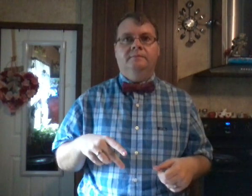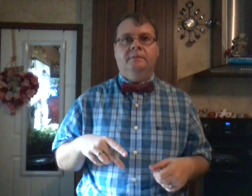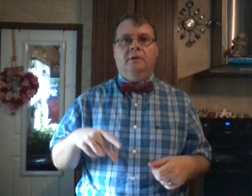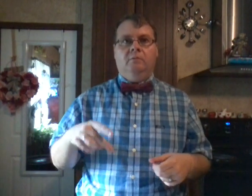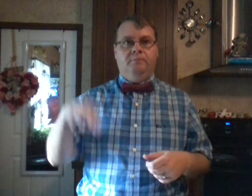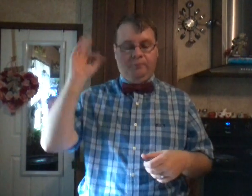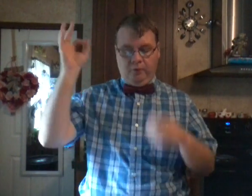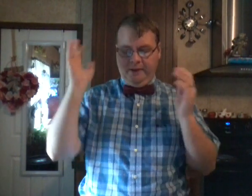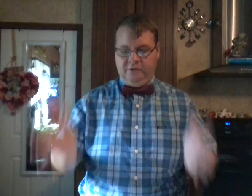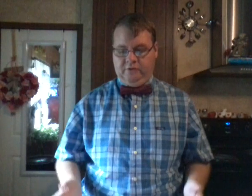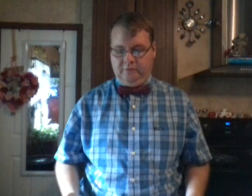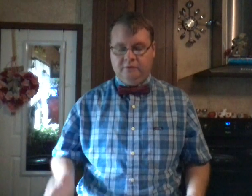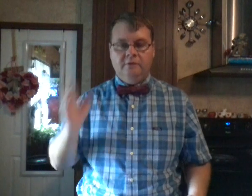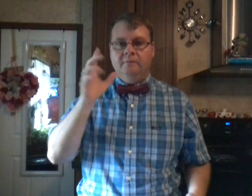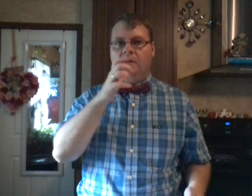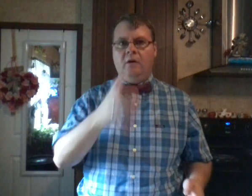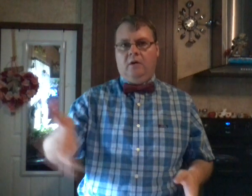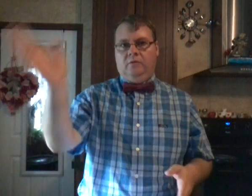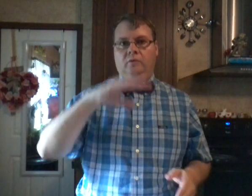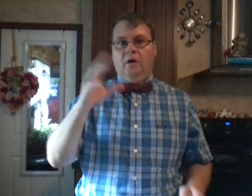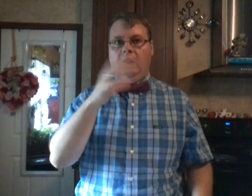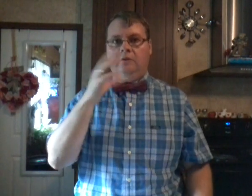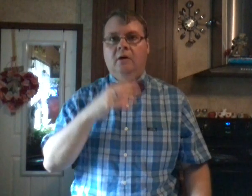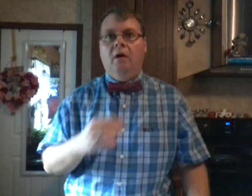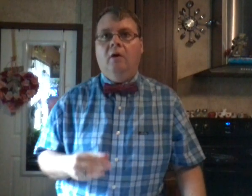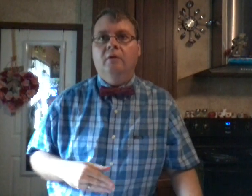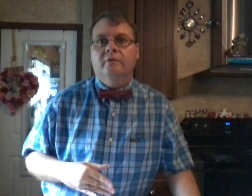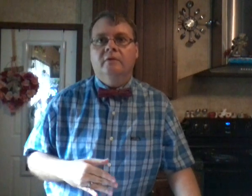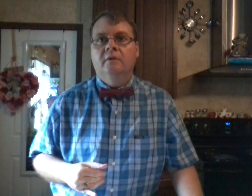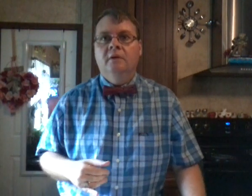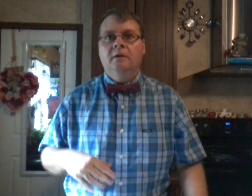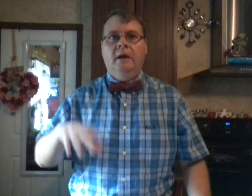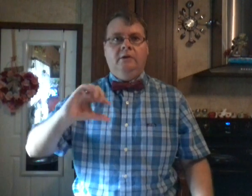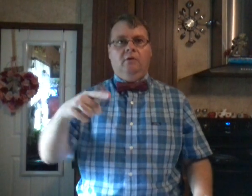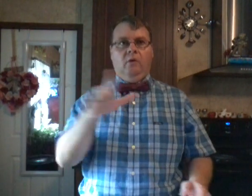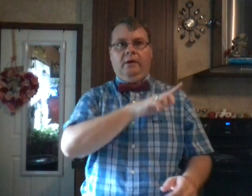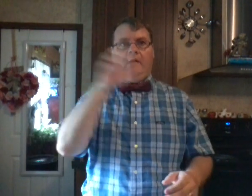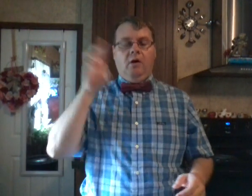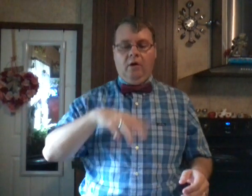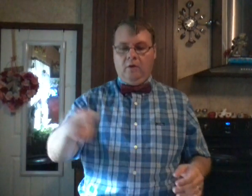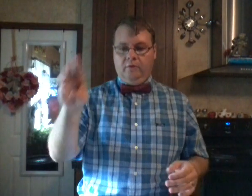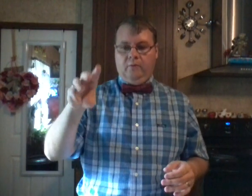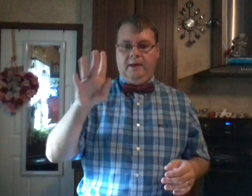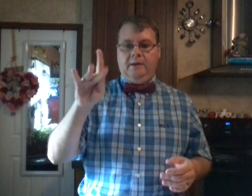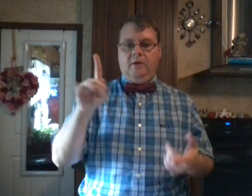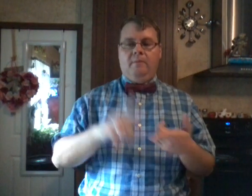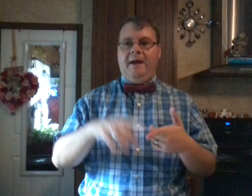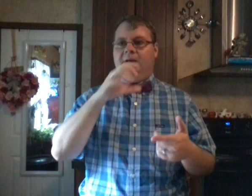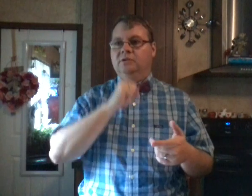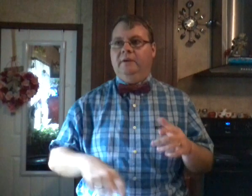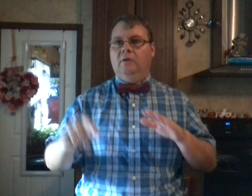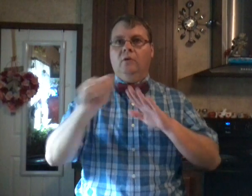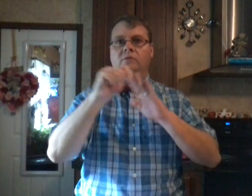You know, preachers are who God calls. And, you know, going all the way, you know, back to the Old